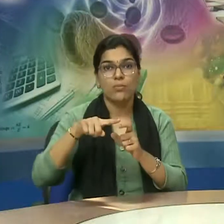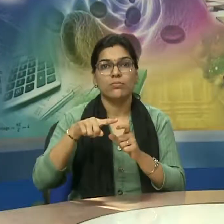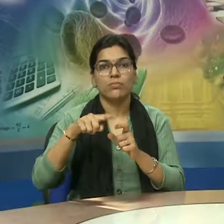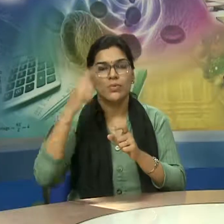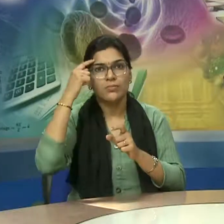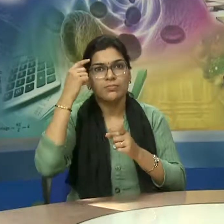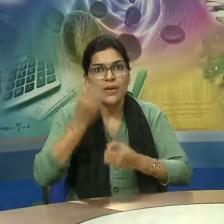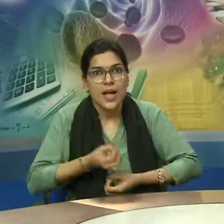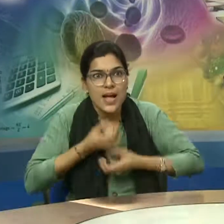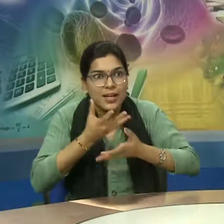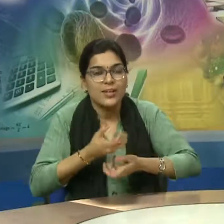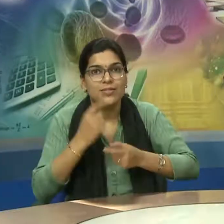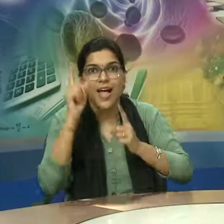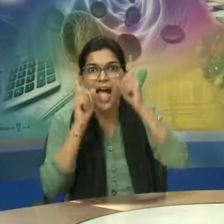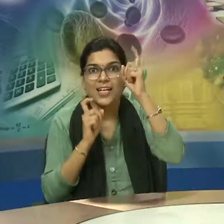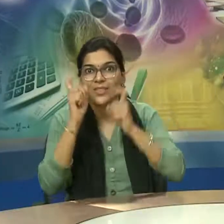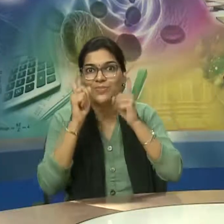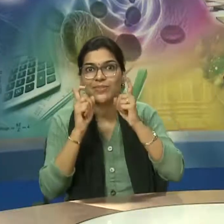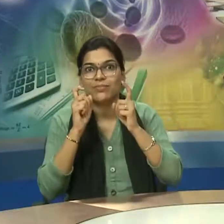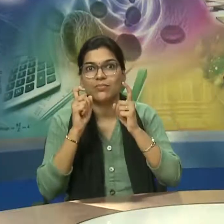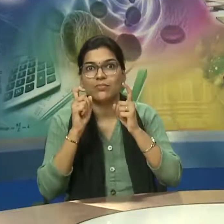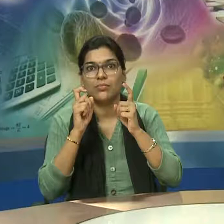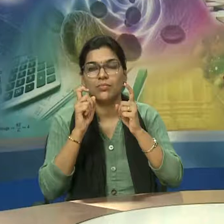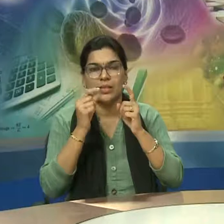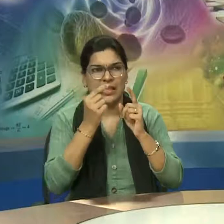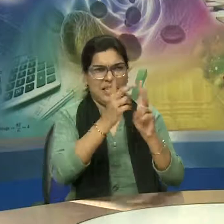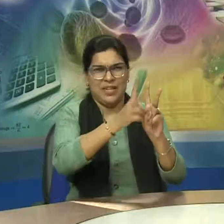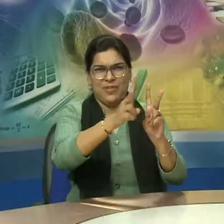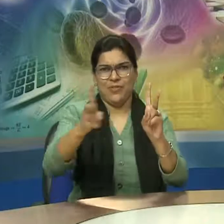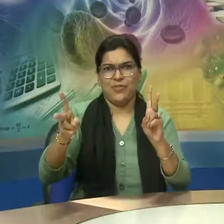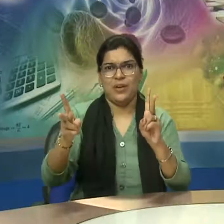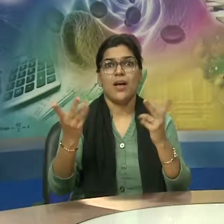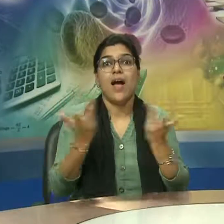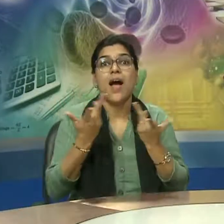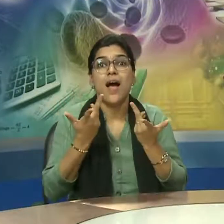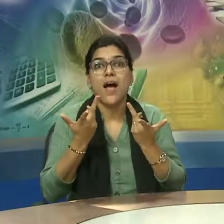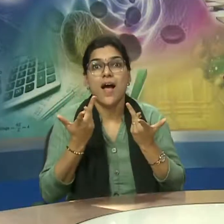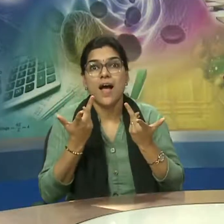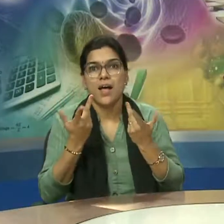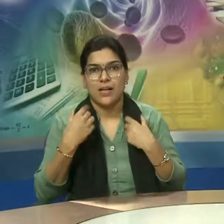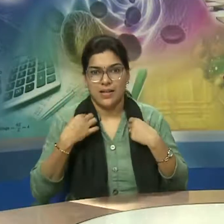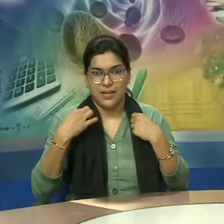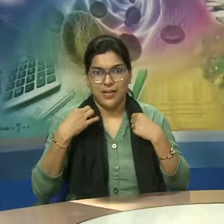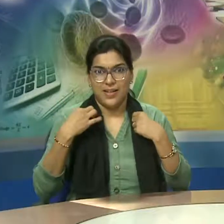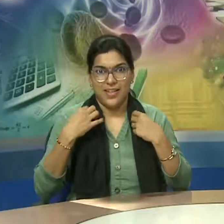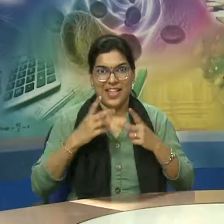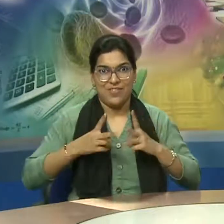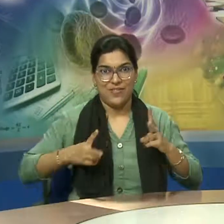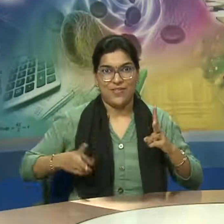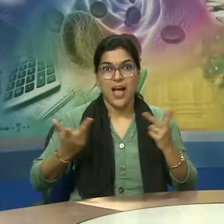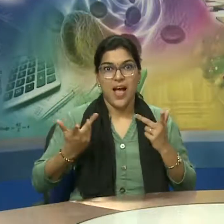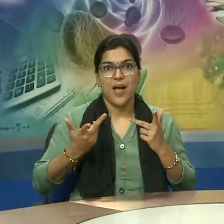someone very often. C. People can change their